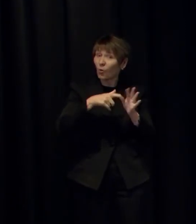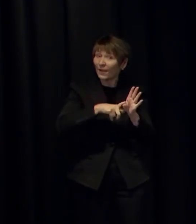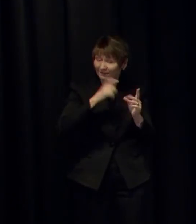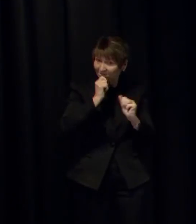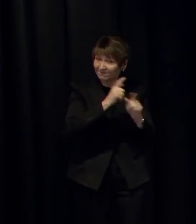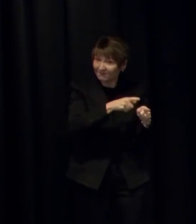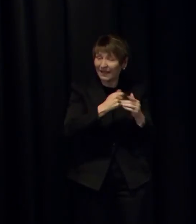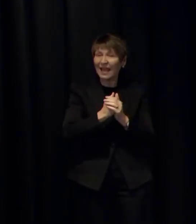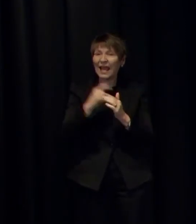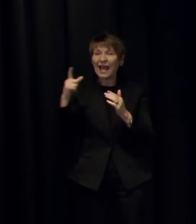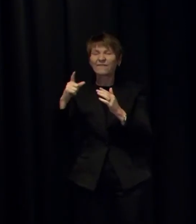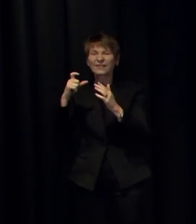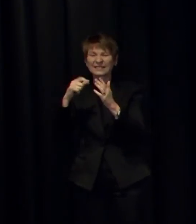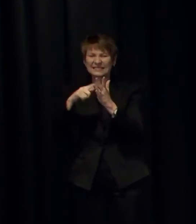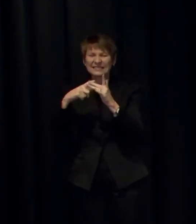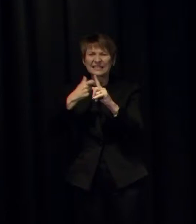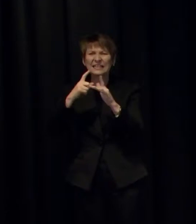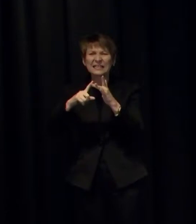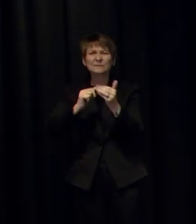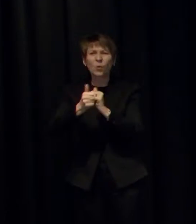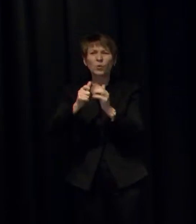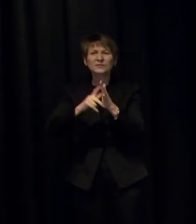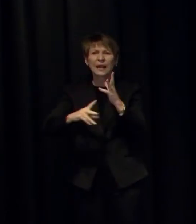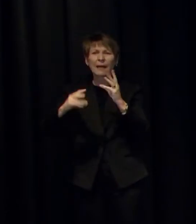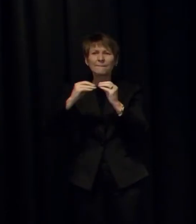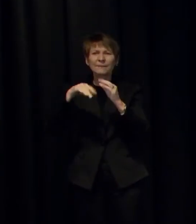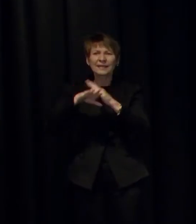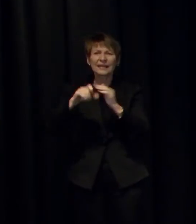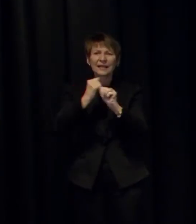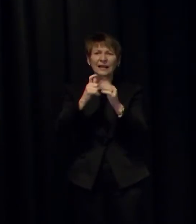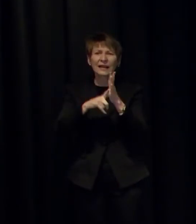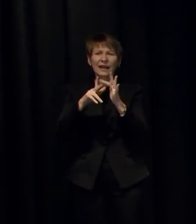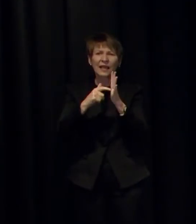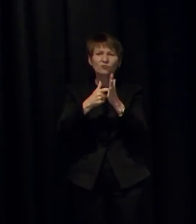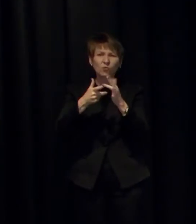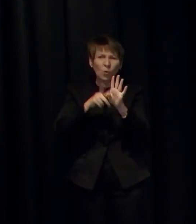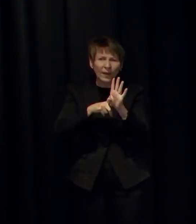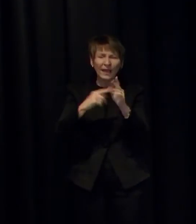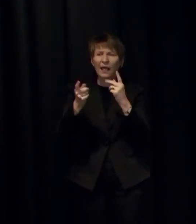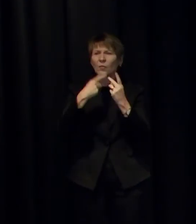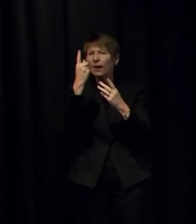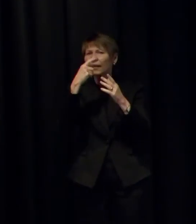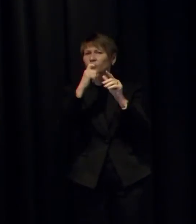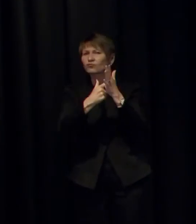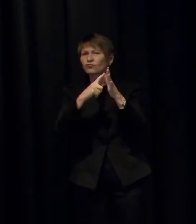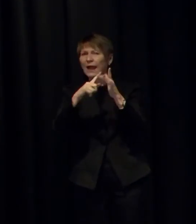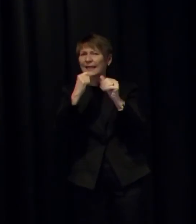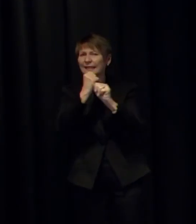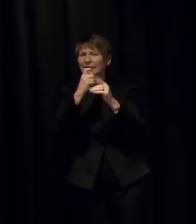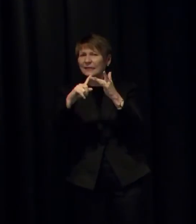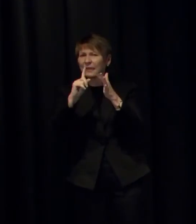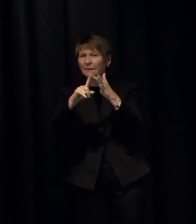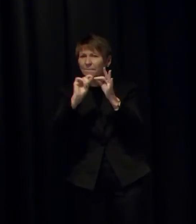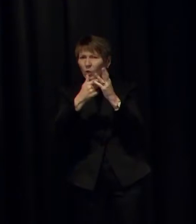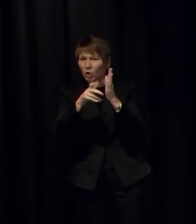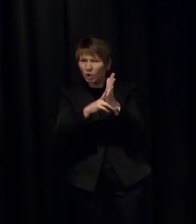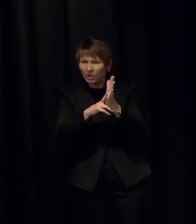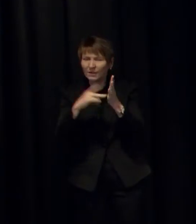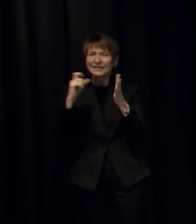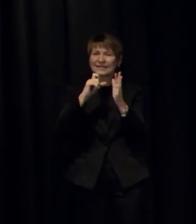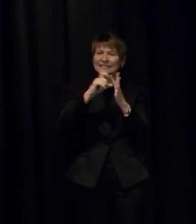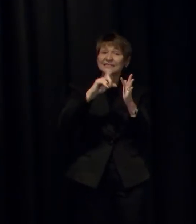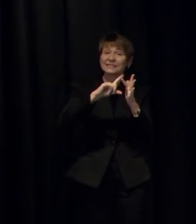Sporting Club in Glenroy, Degani in Craigieburn, and neighbourhood houses in Deer Park, Frankston and